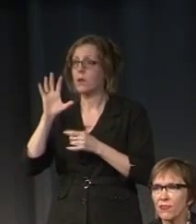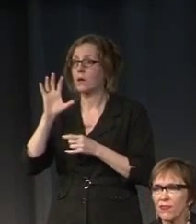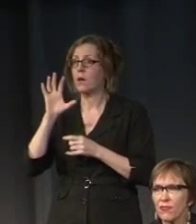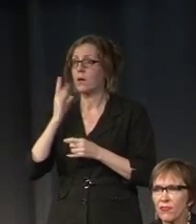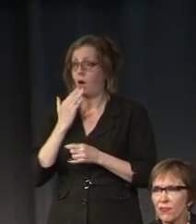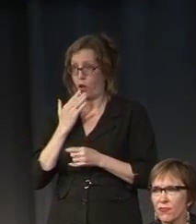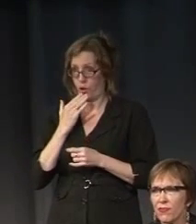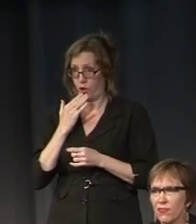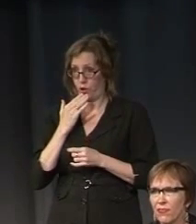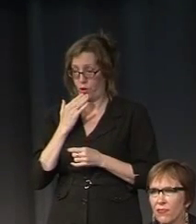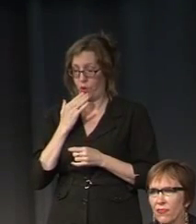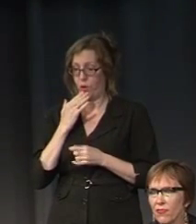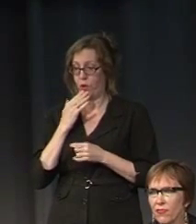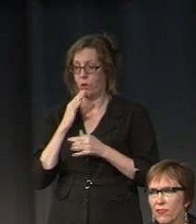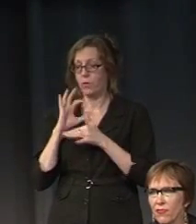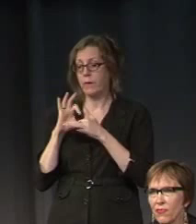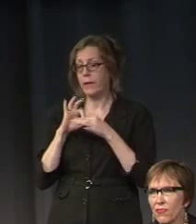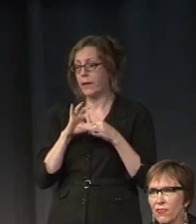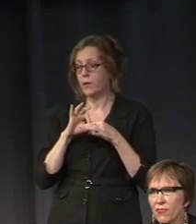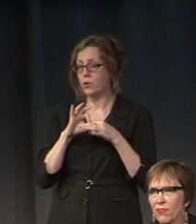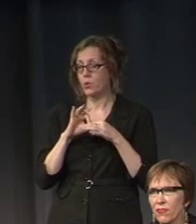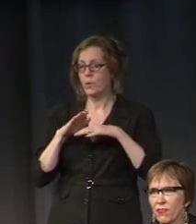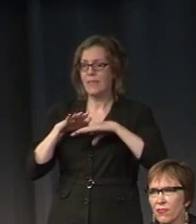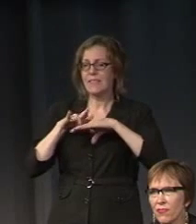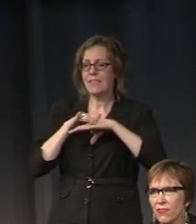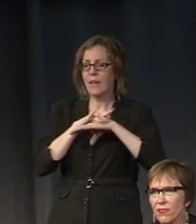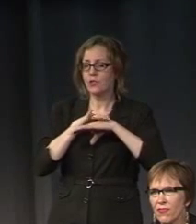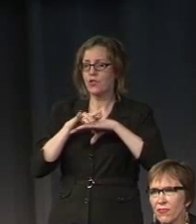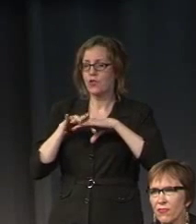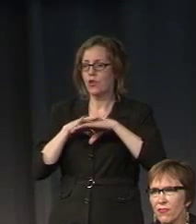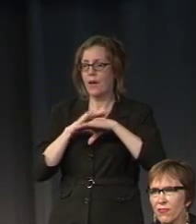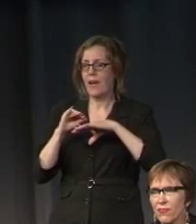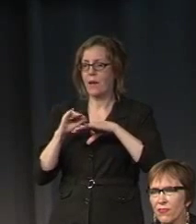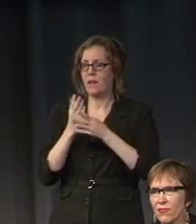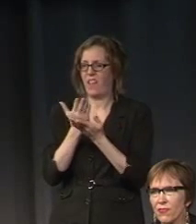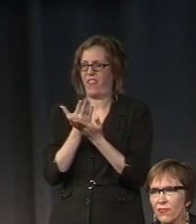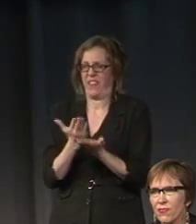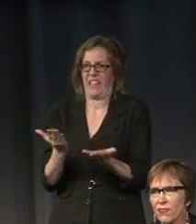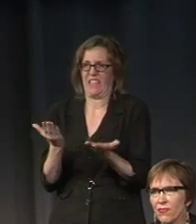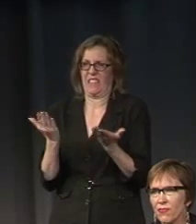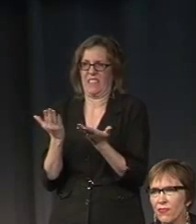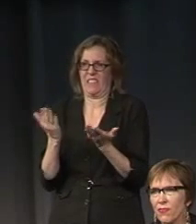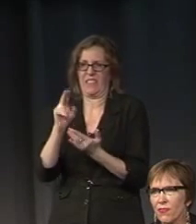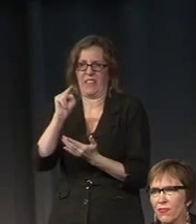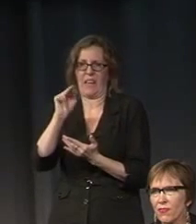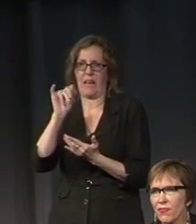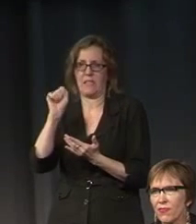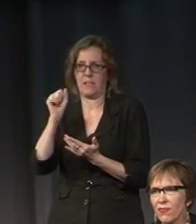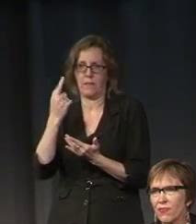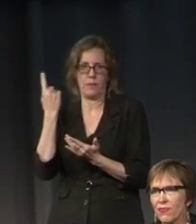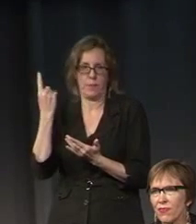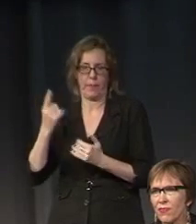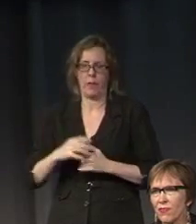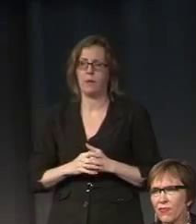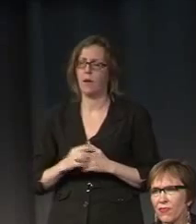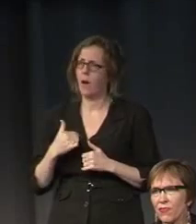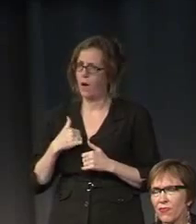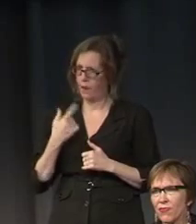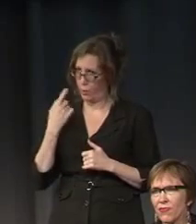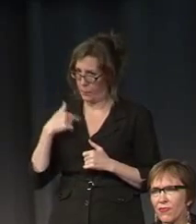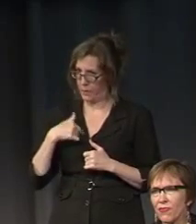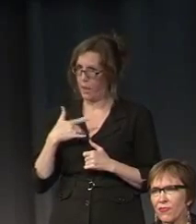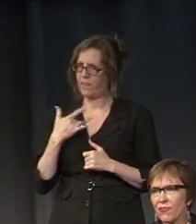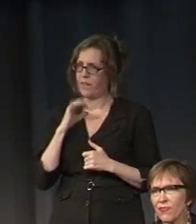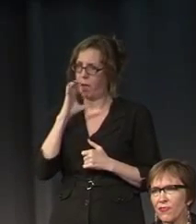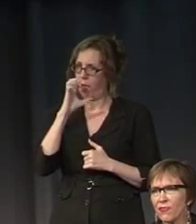the texture and the thingness of things. And I find that really interesting, and I